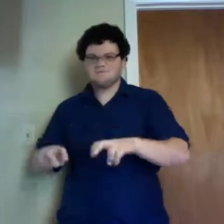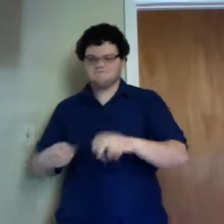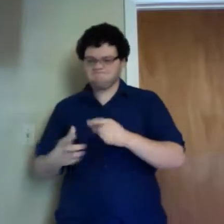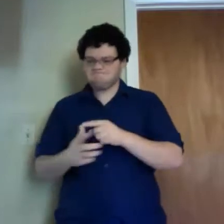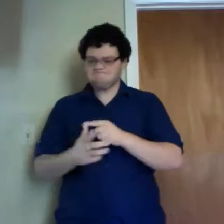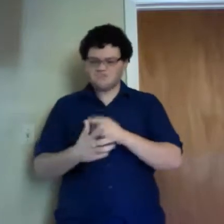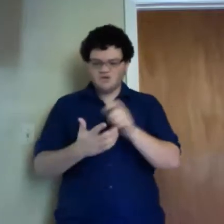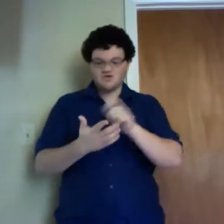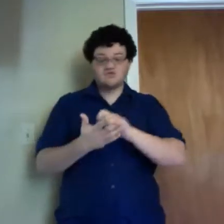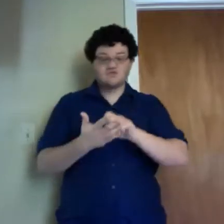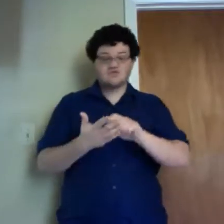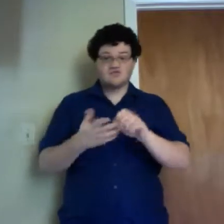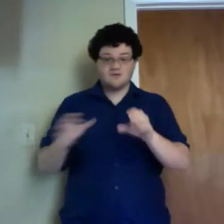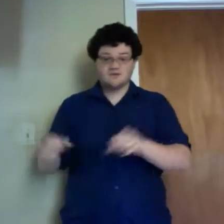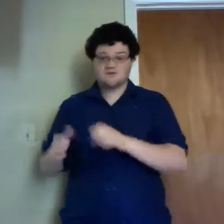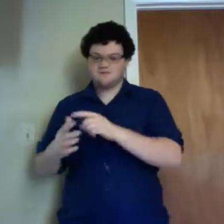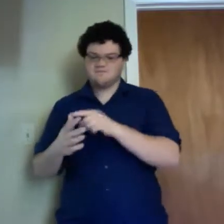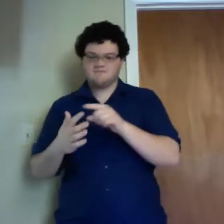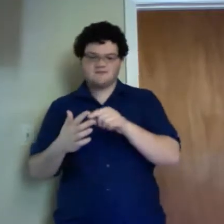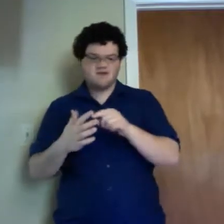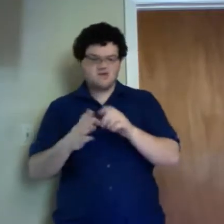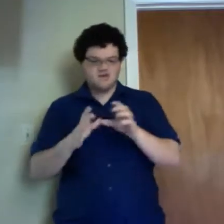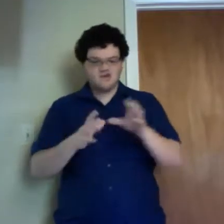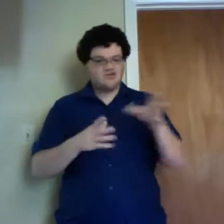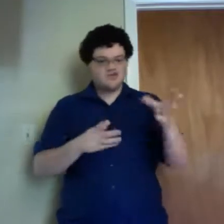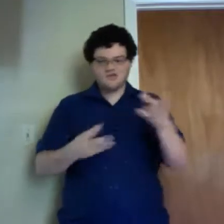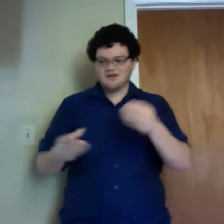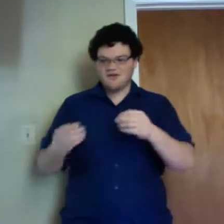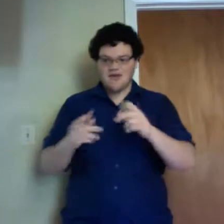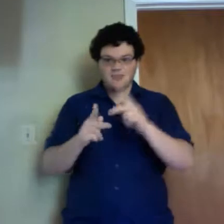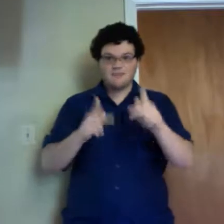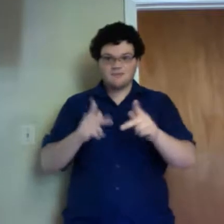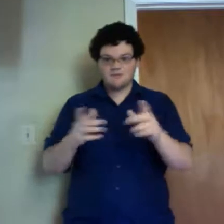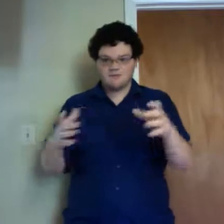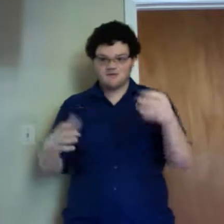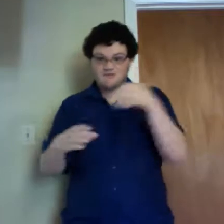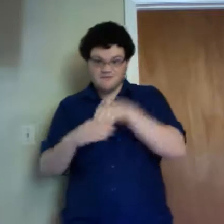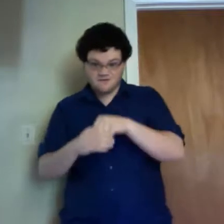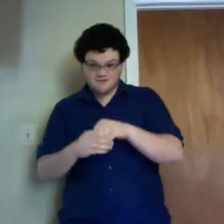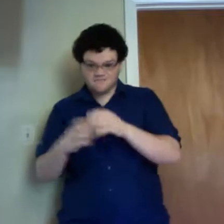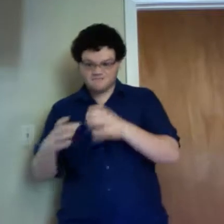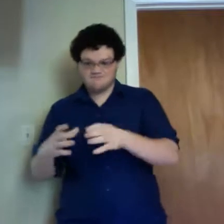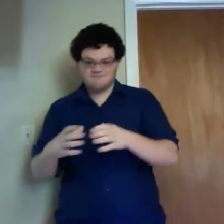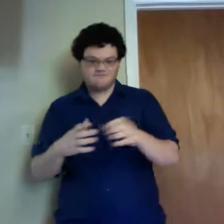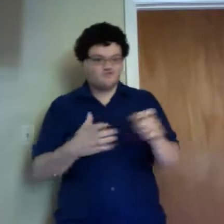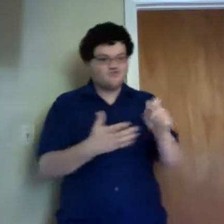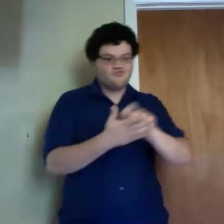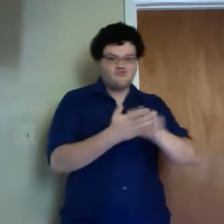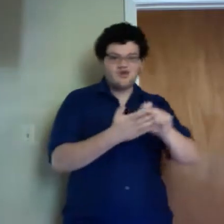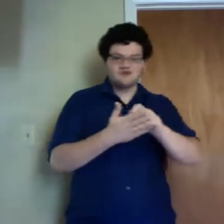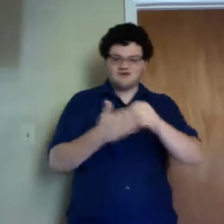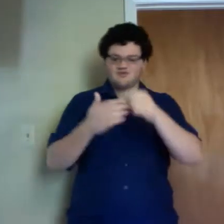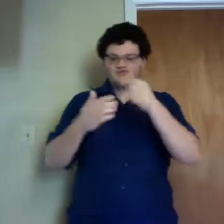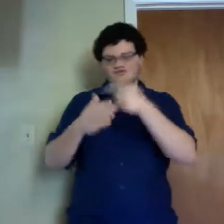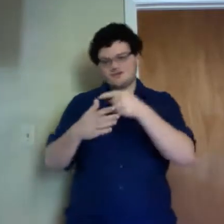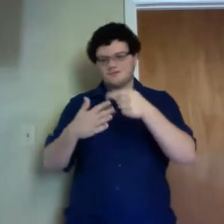involved in the activity and write down the tasks step by step. Identify the significant hazards. Next to each